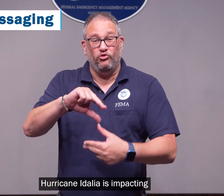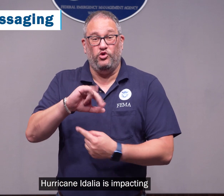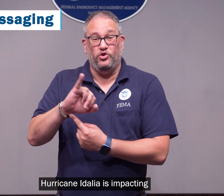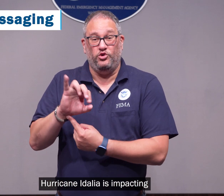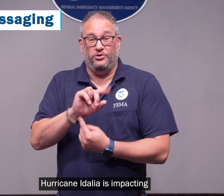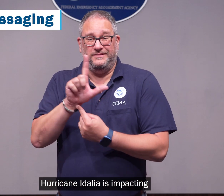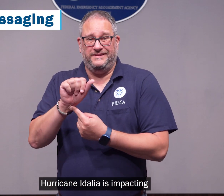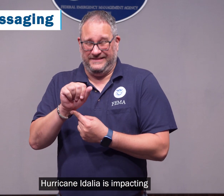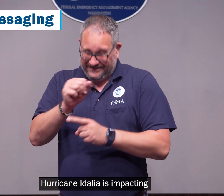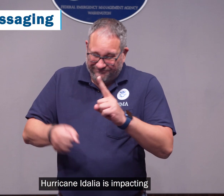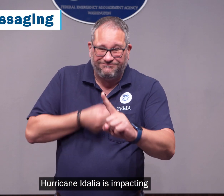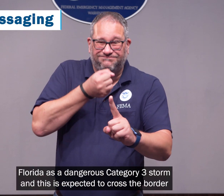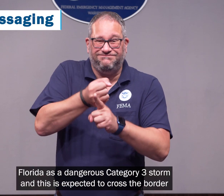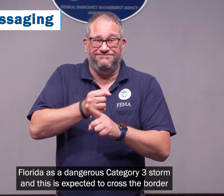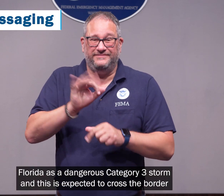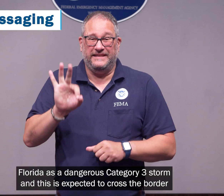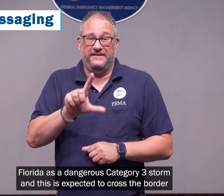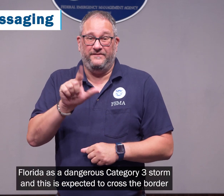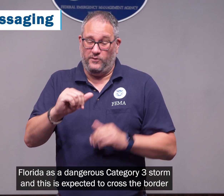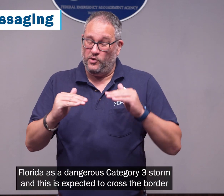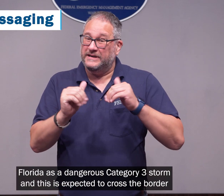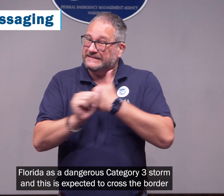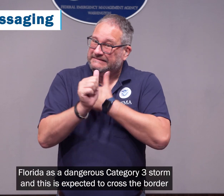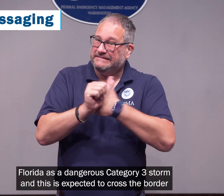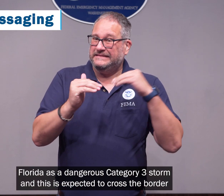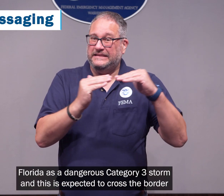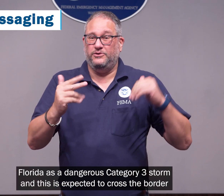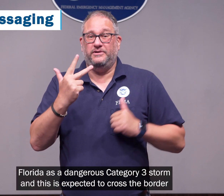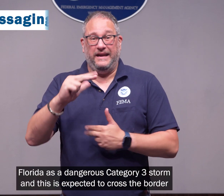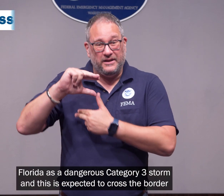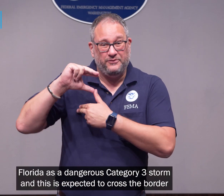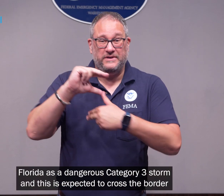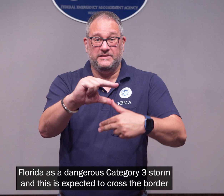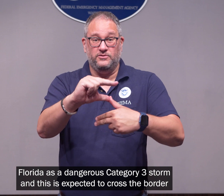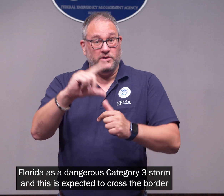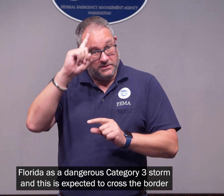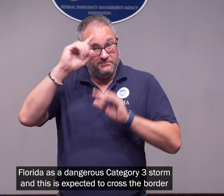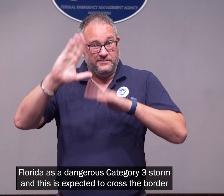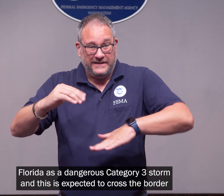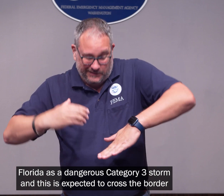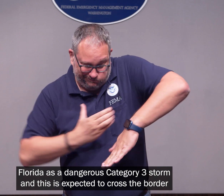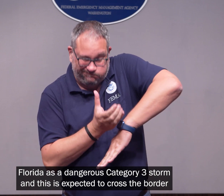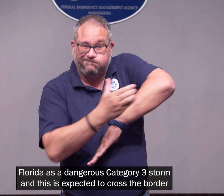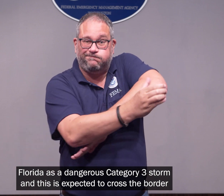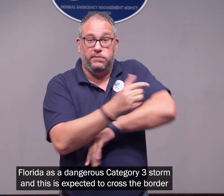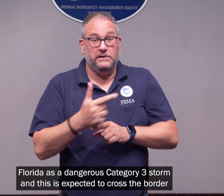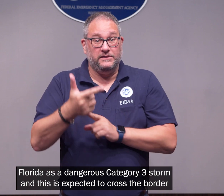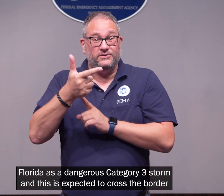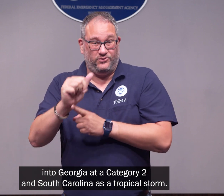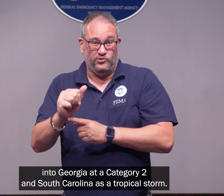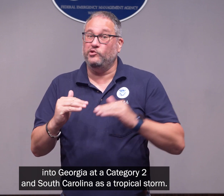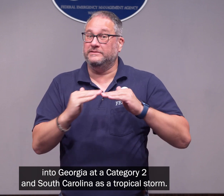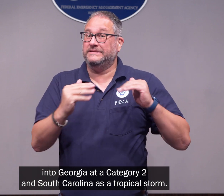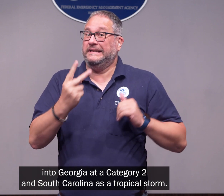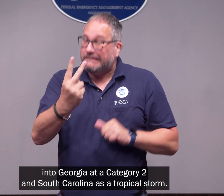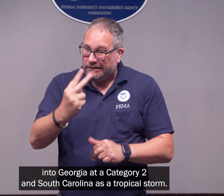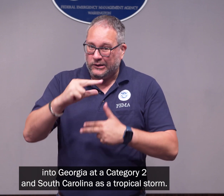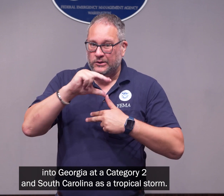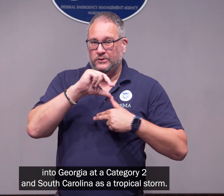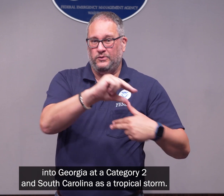Hurricane Idalia is impacting Florida as a dangerous Category 3 storm and is expected to cross the border into Georgia at a